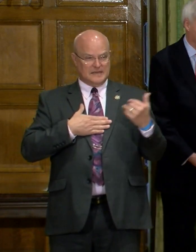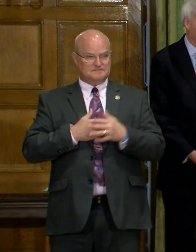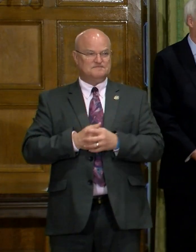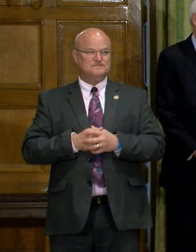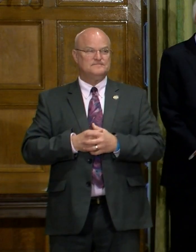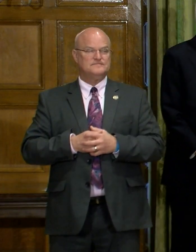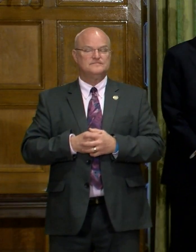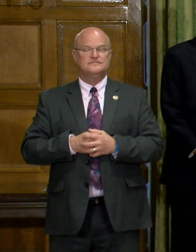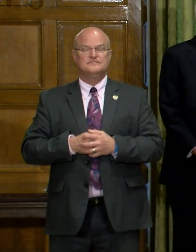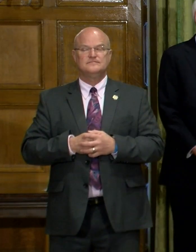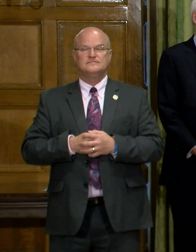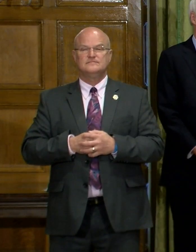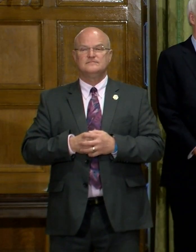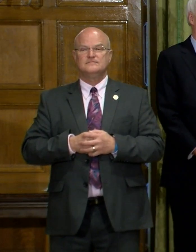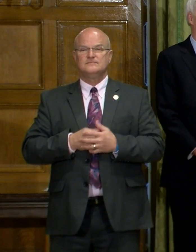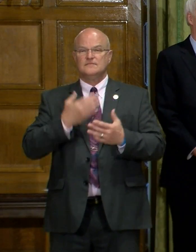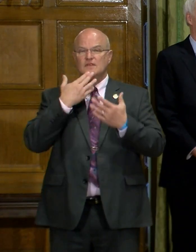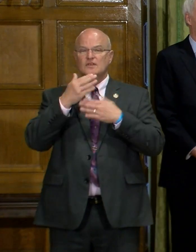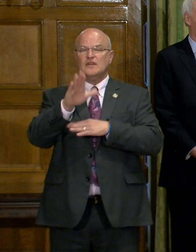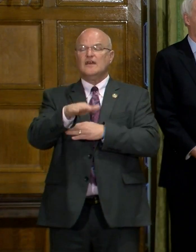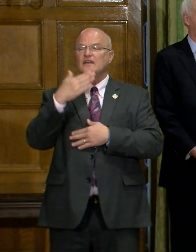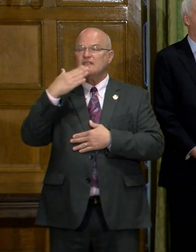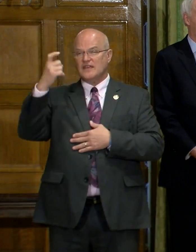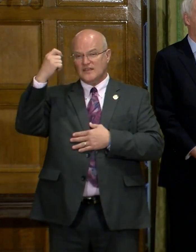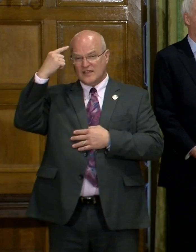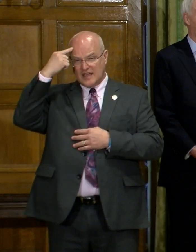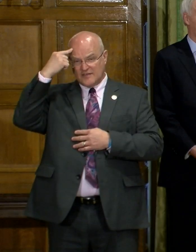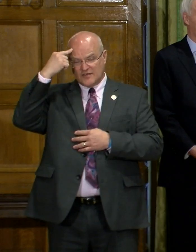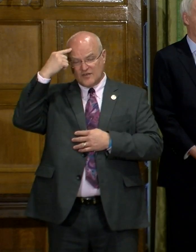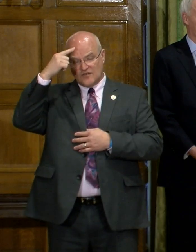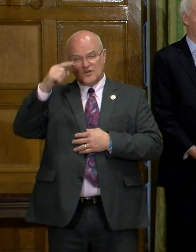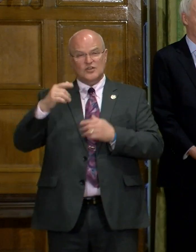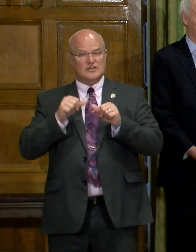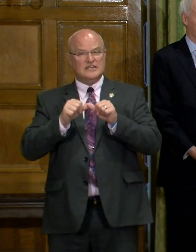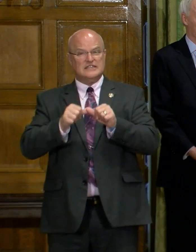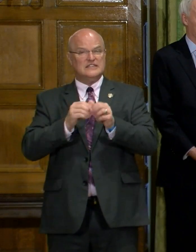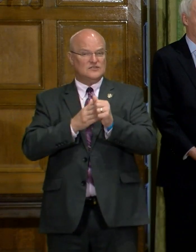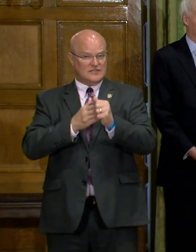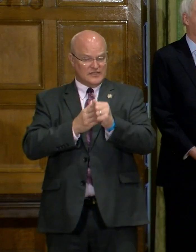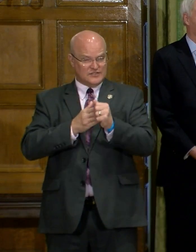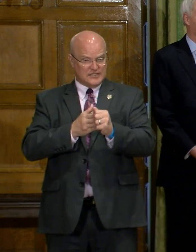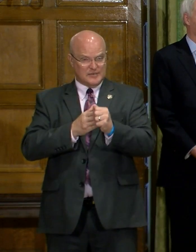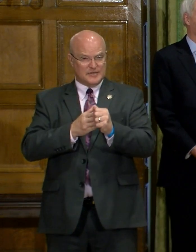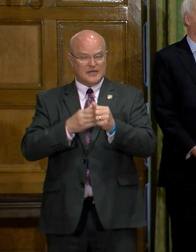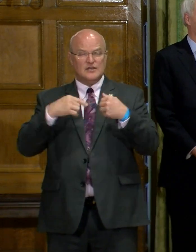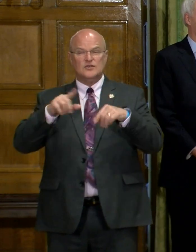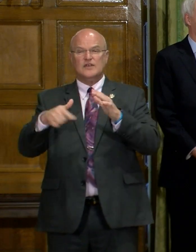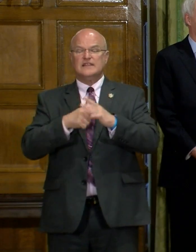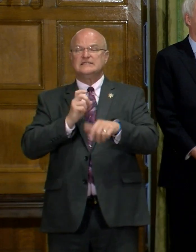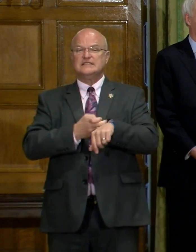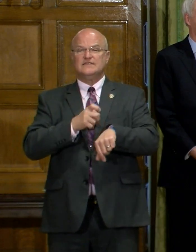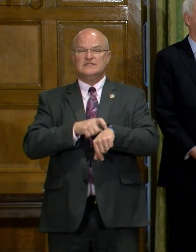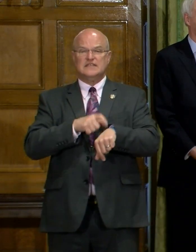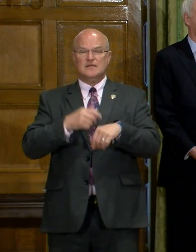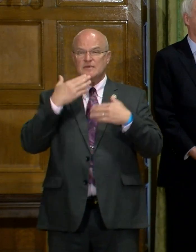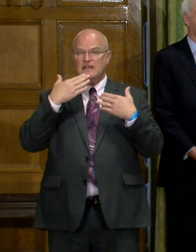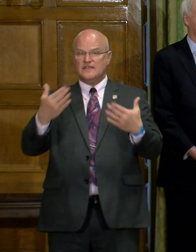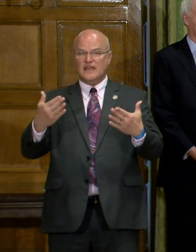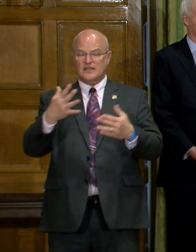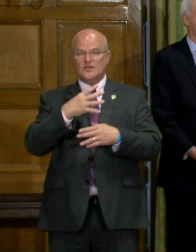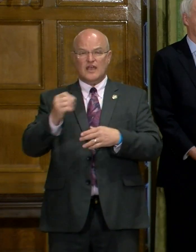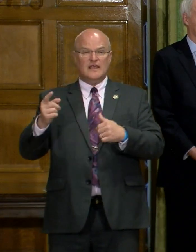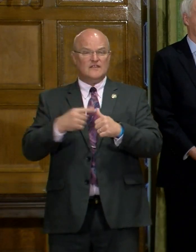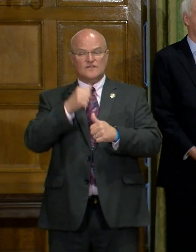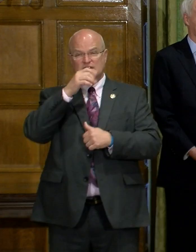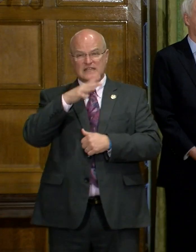mic. Good afternoon. Thank you, Governor Hutchinson, for your continued leadership during this difficult time, and thank you to you